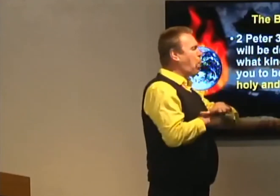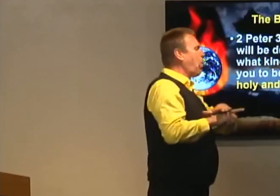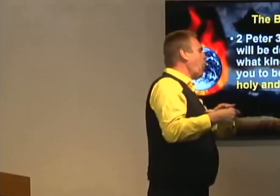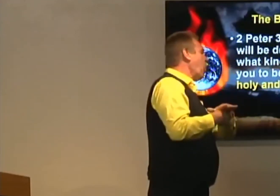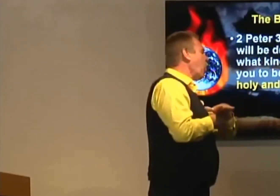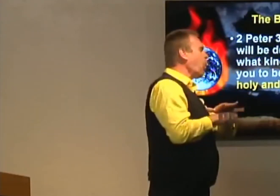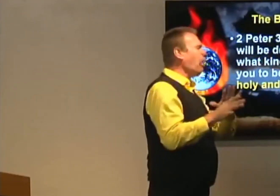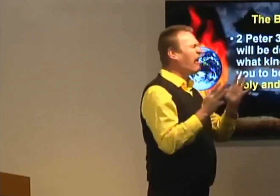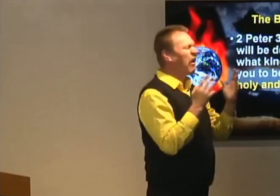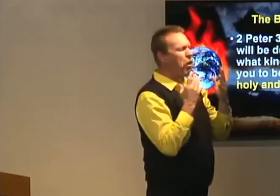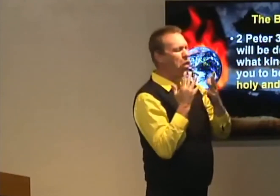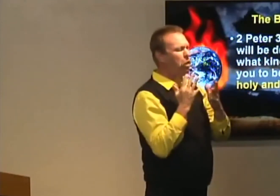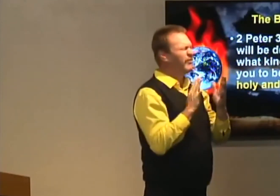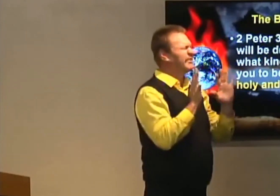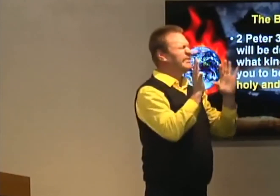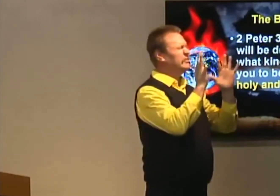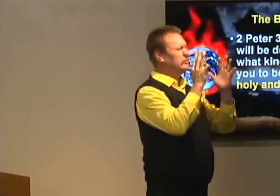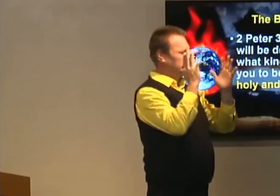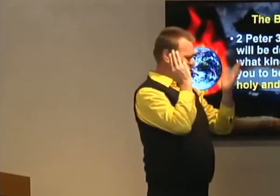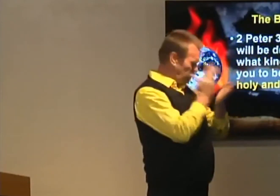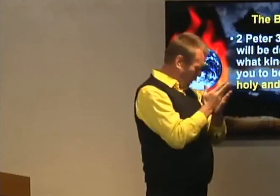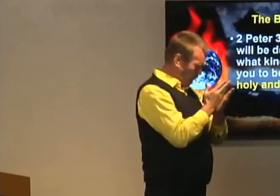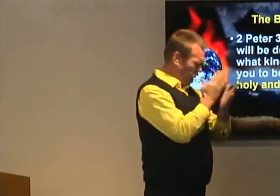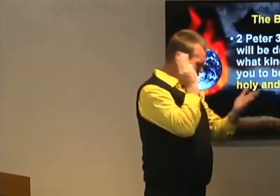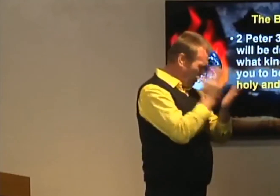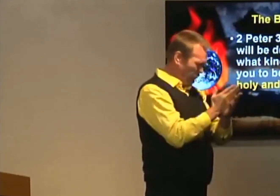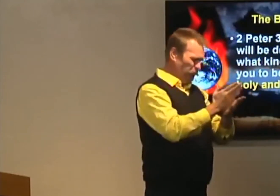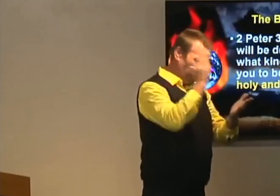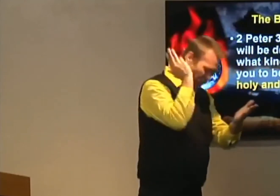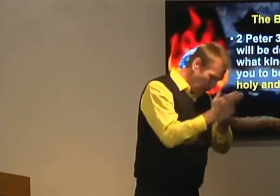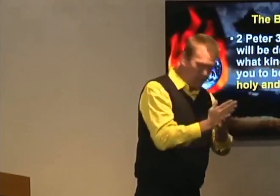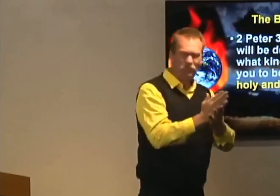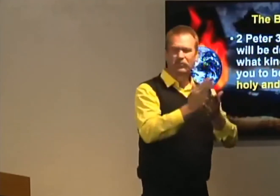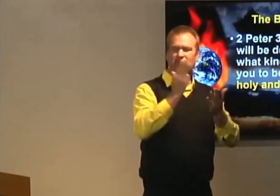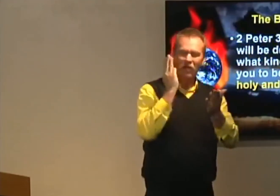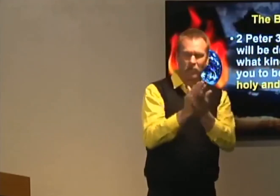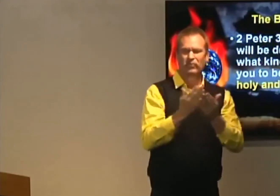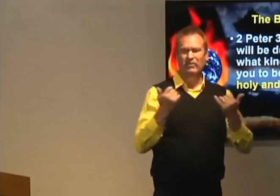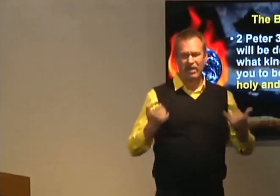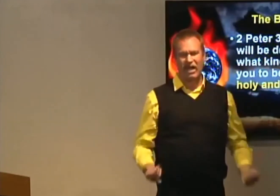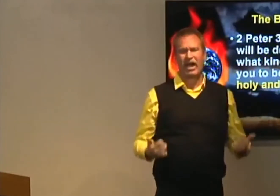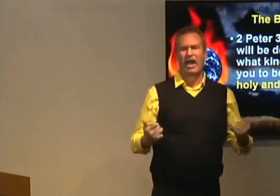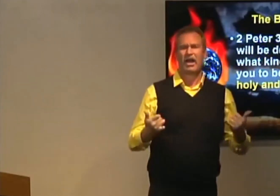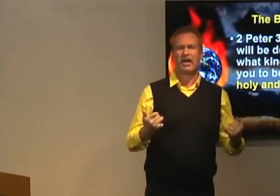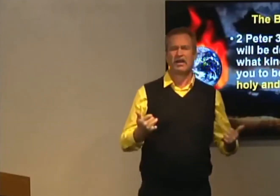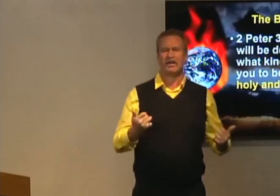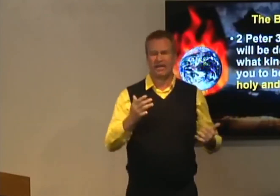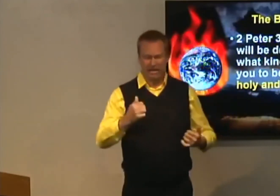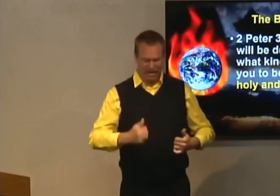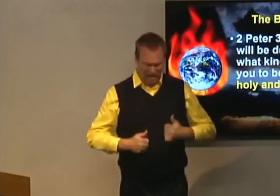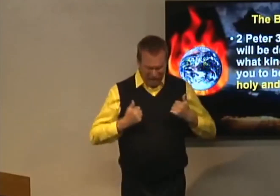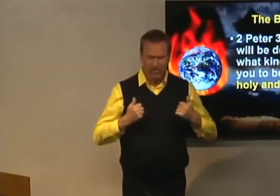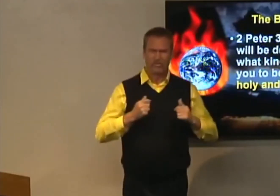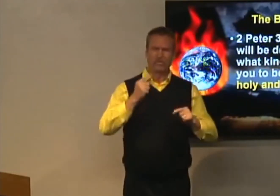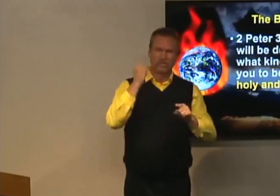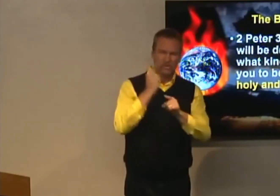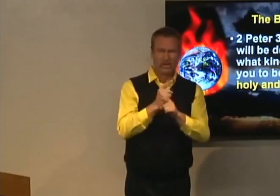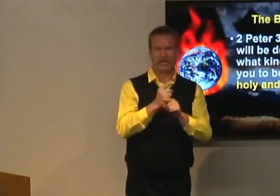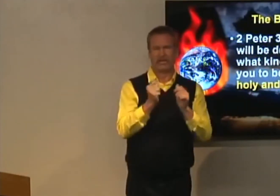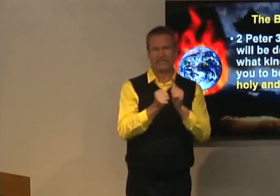of my sins. I am so sorry for the way that I have acted in my life, all the things that I have done. I want to stop that now,